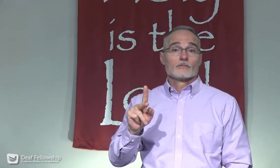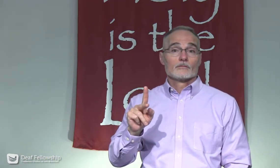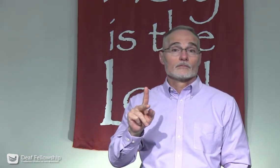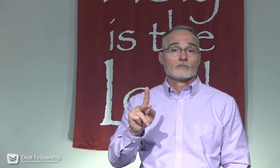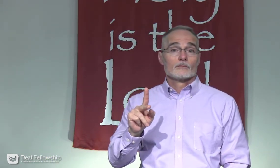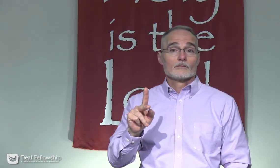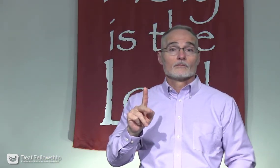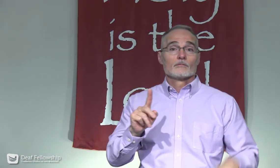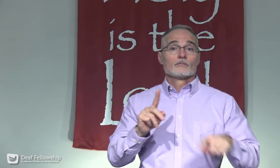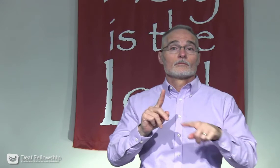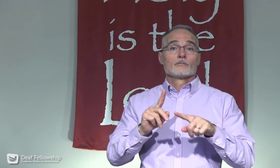Okay.